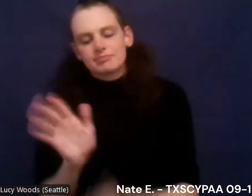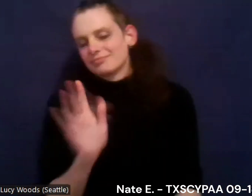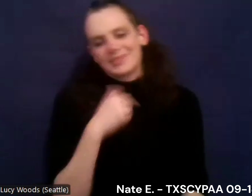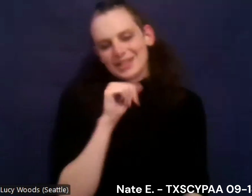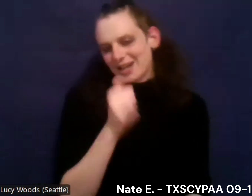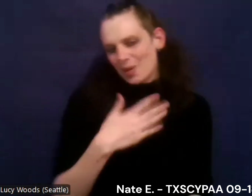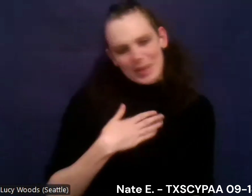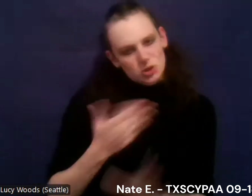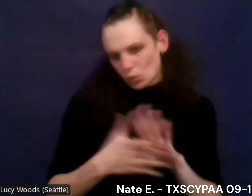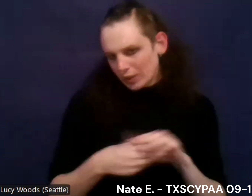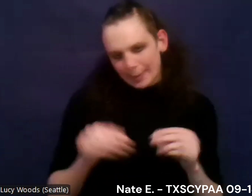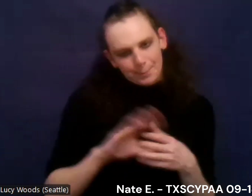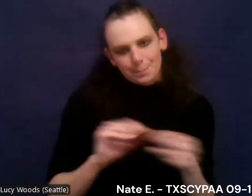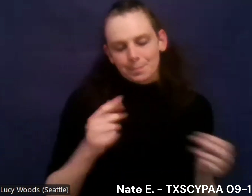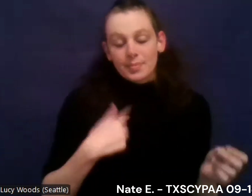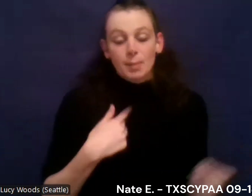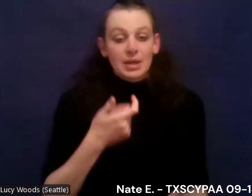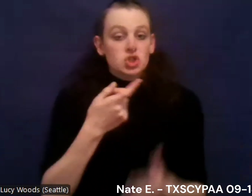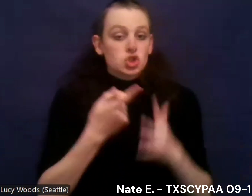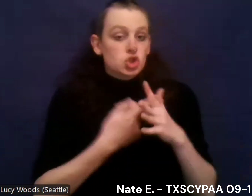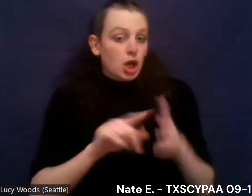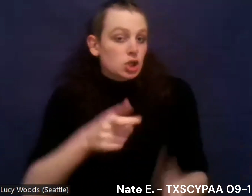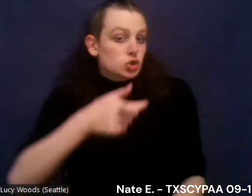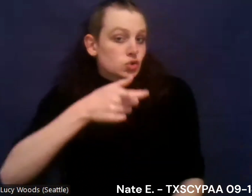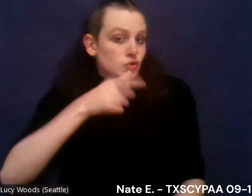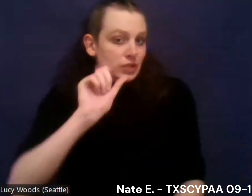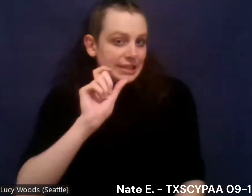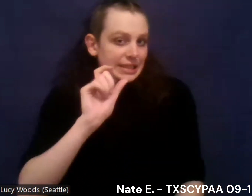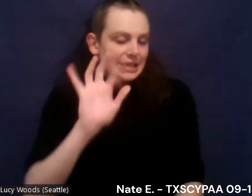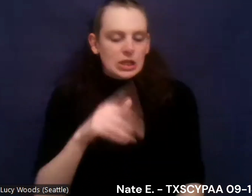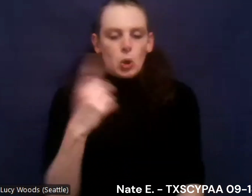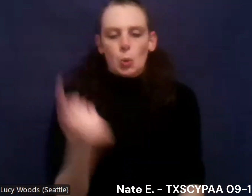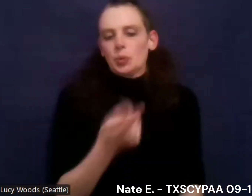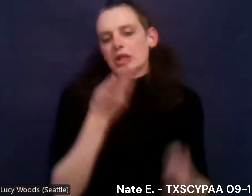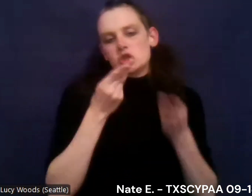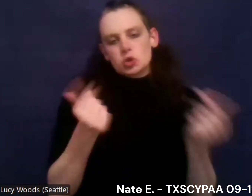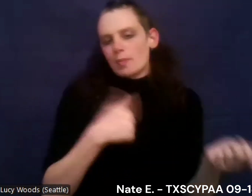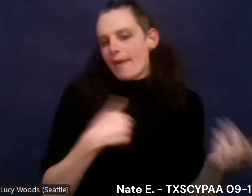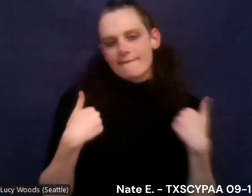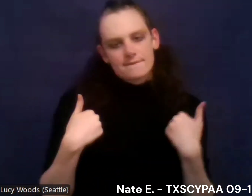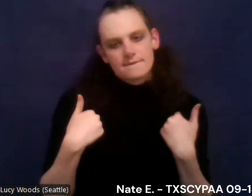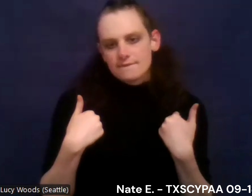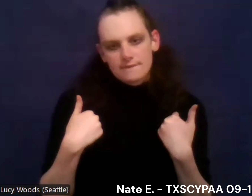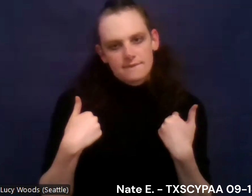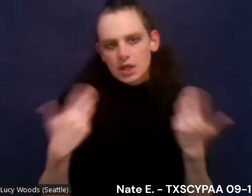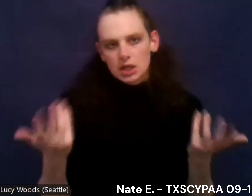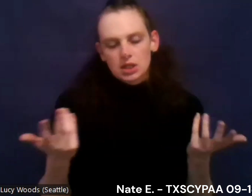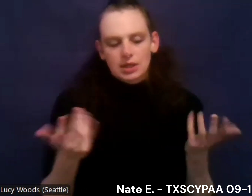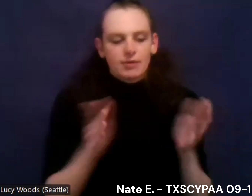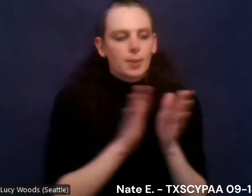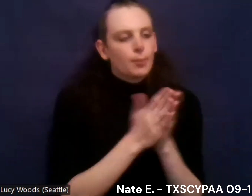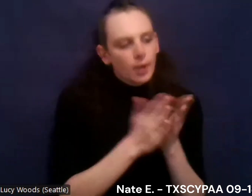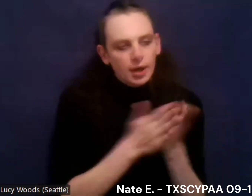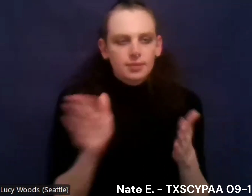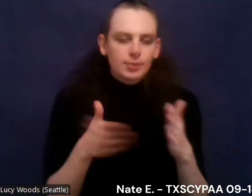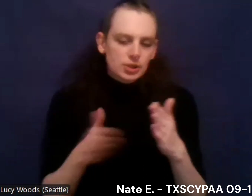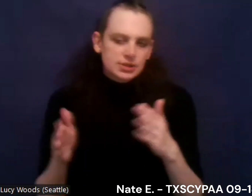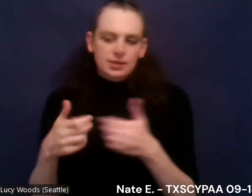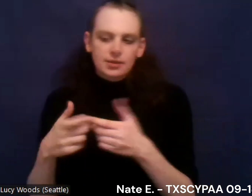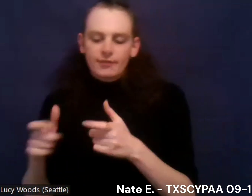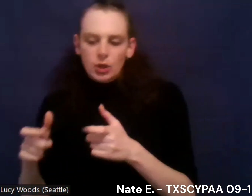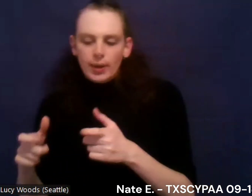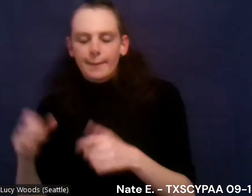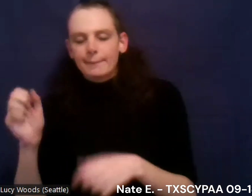started drinking, and that was the only real solution I had outside of like, books and music and video games and